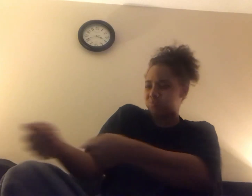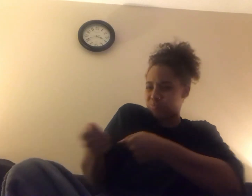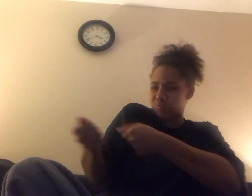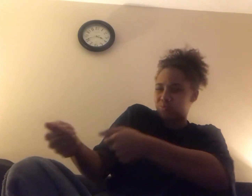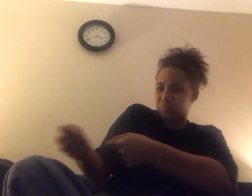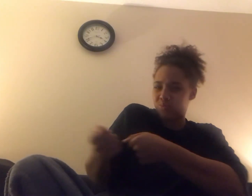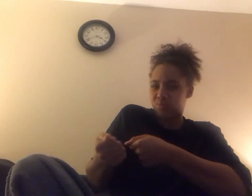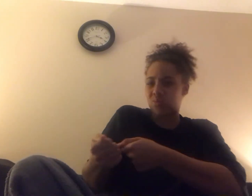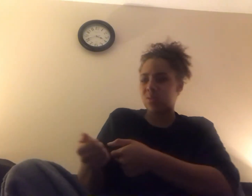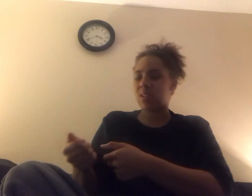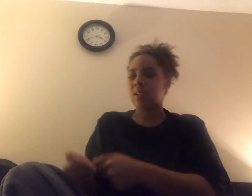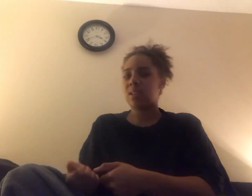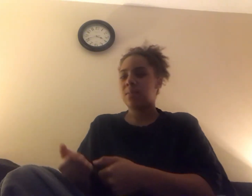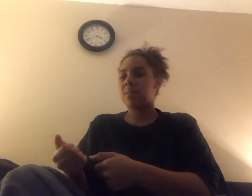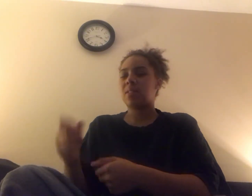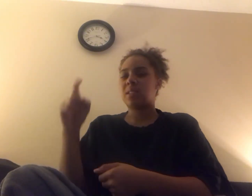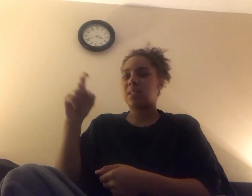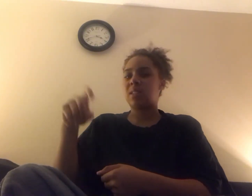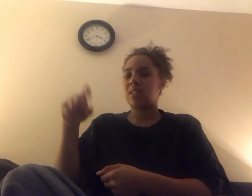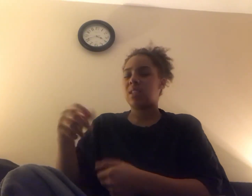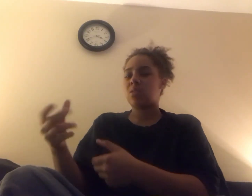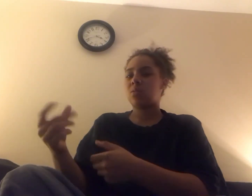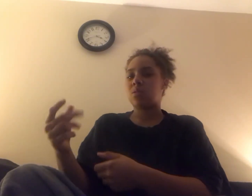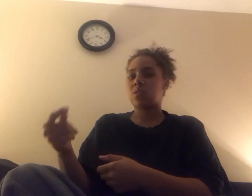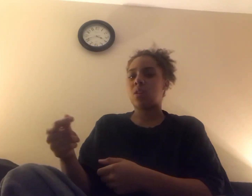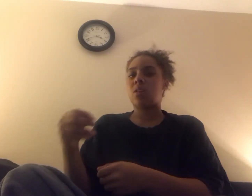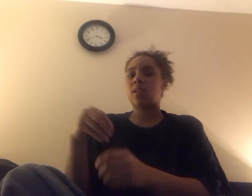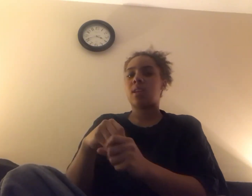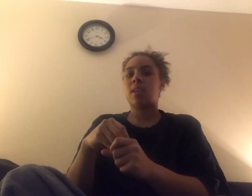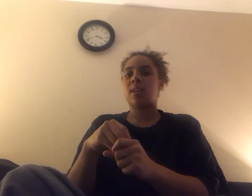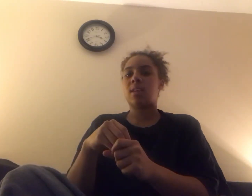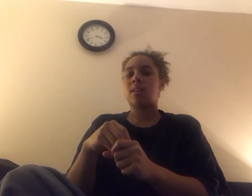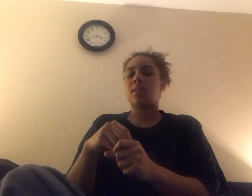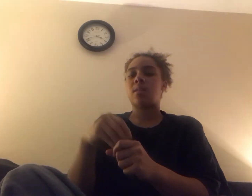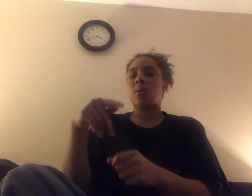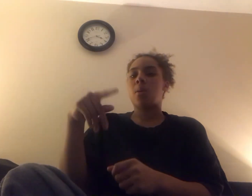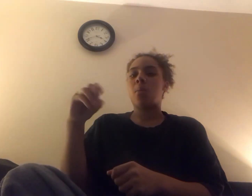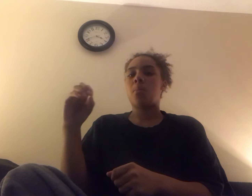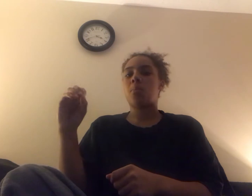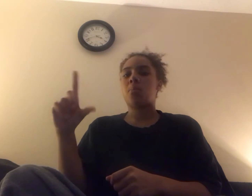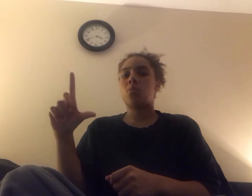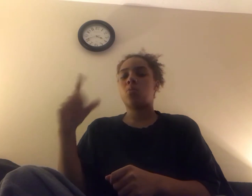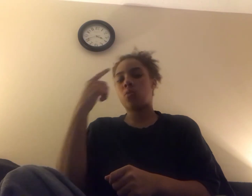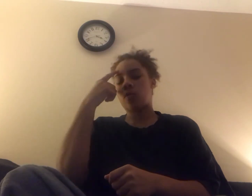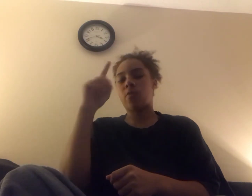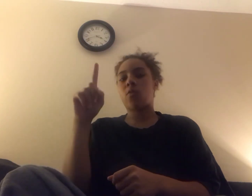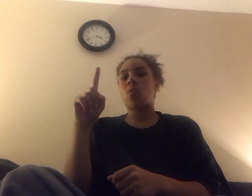Now we see the boy hosing off the dog in the pool while the sister tries to hold him in place.